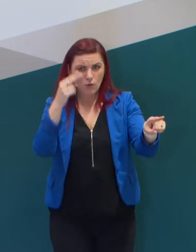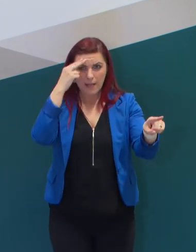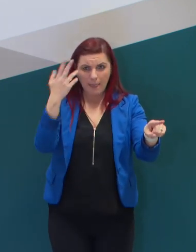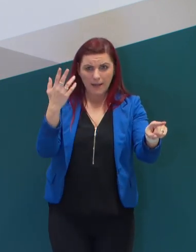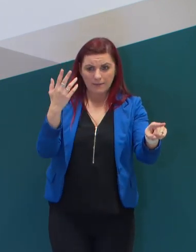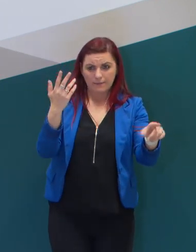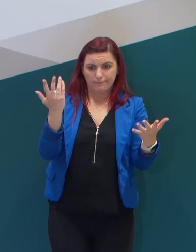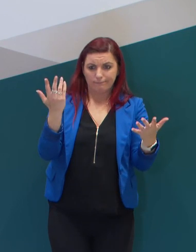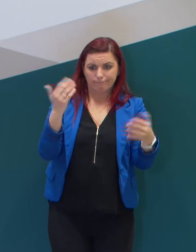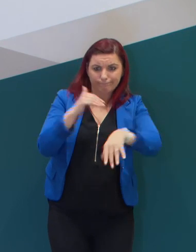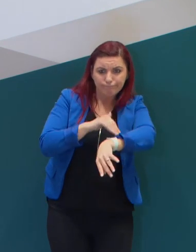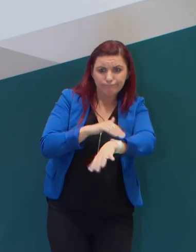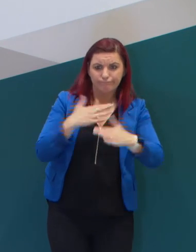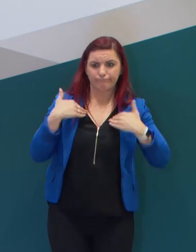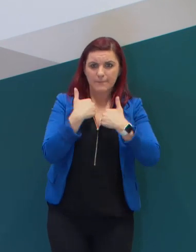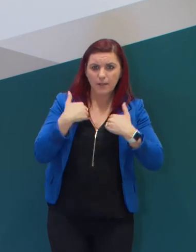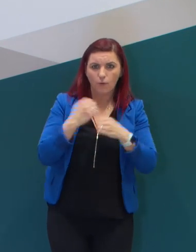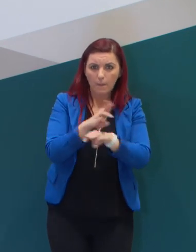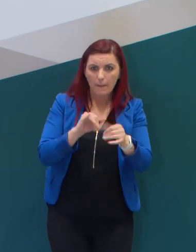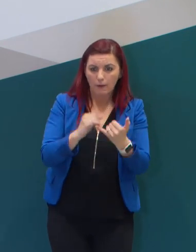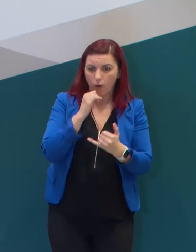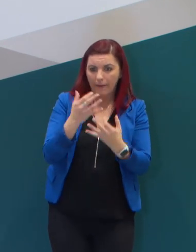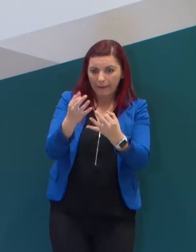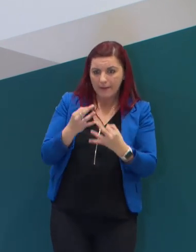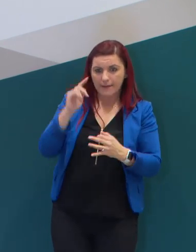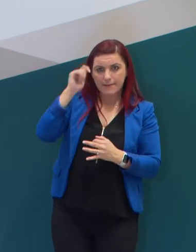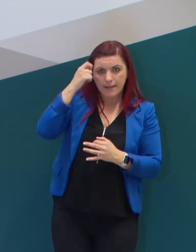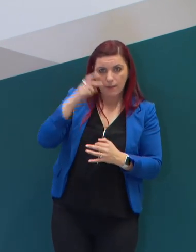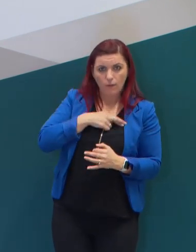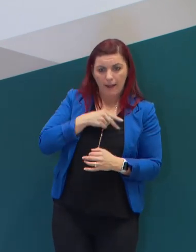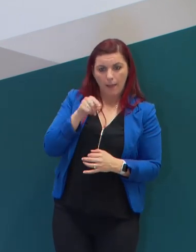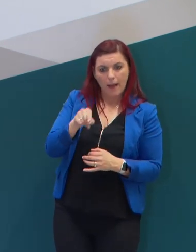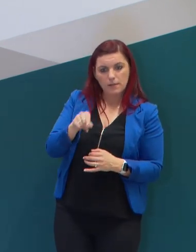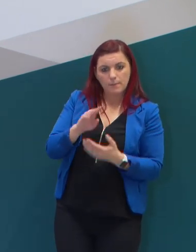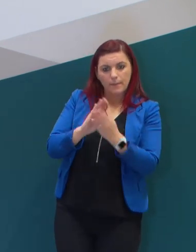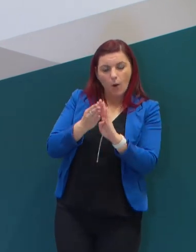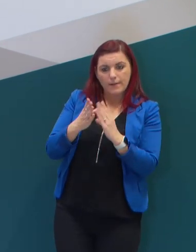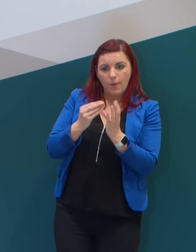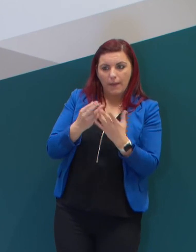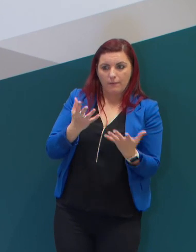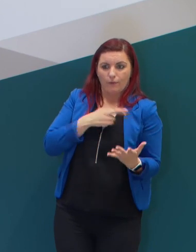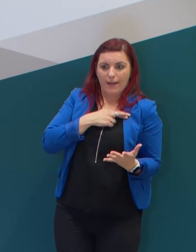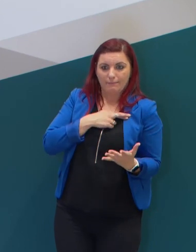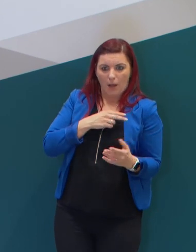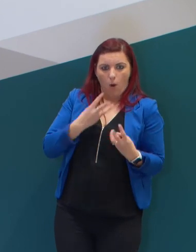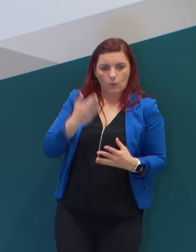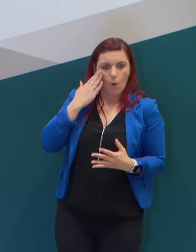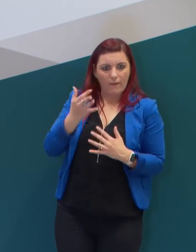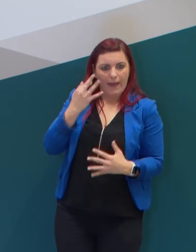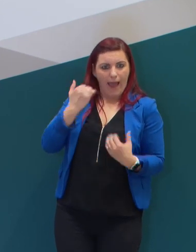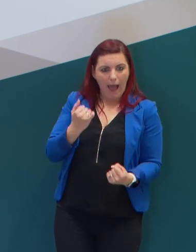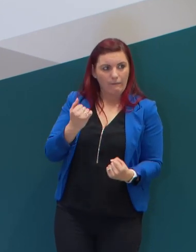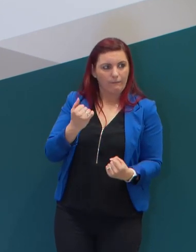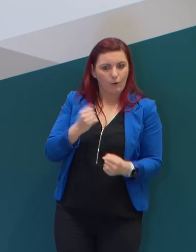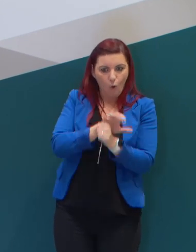people that they're not getting a test, and that this becomes something that they're obsessed with, is getting a test to know do they have it or not? I appreciate that,